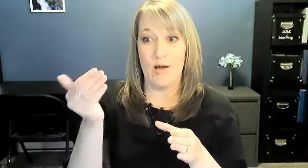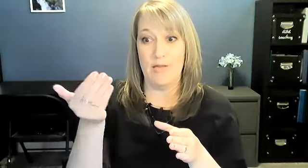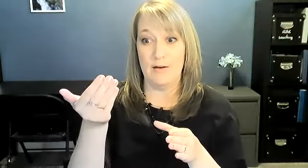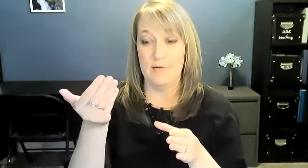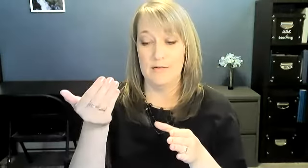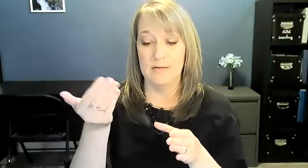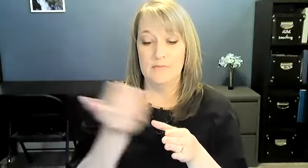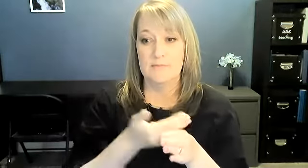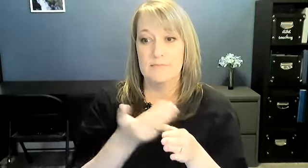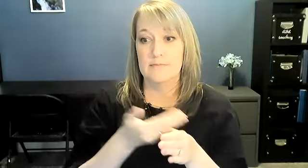bother.